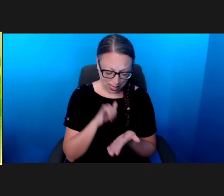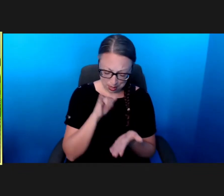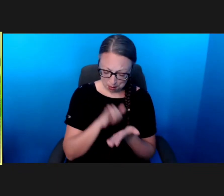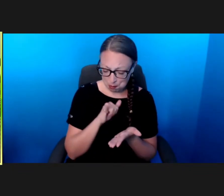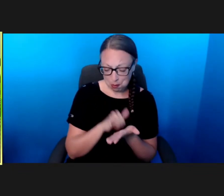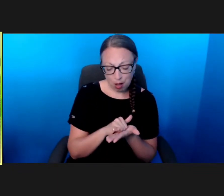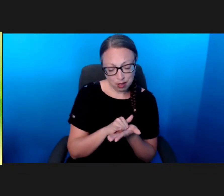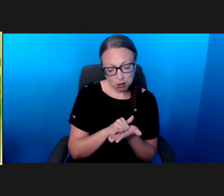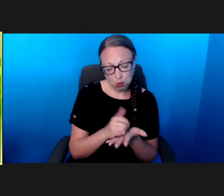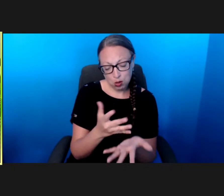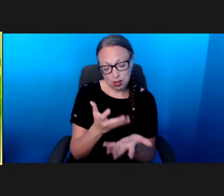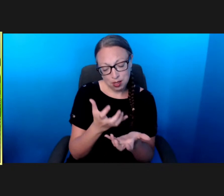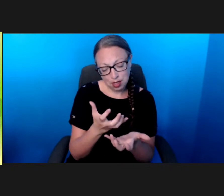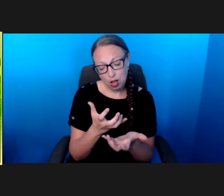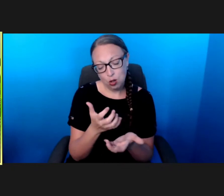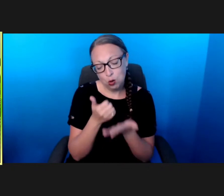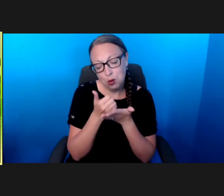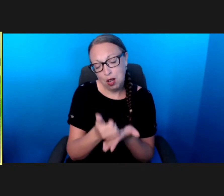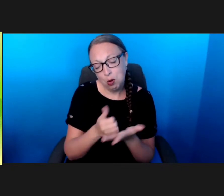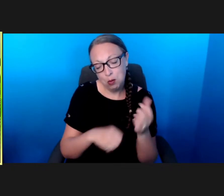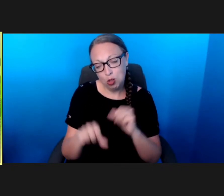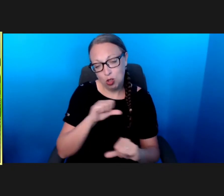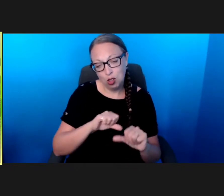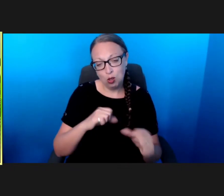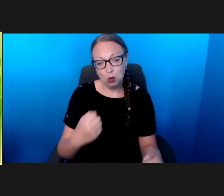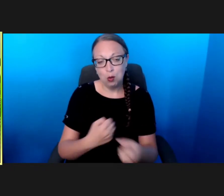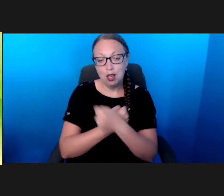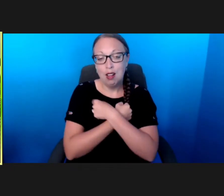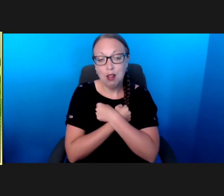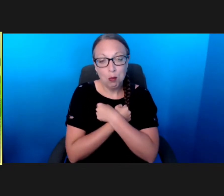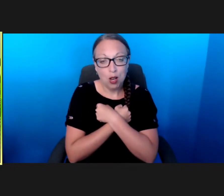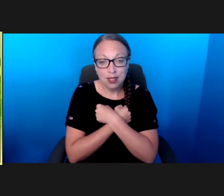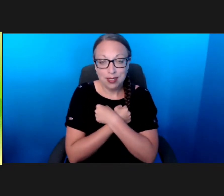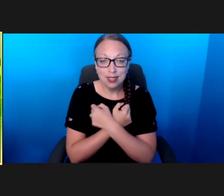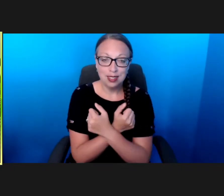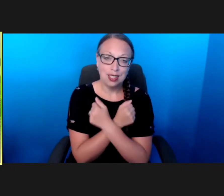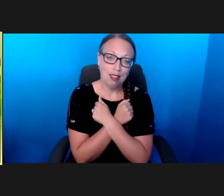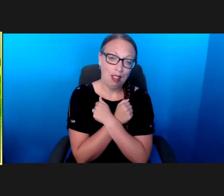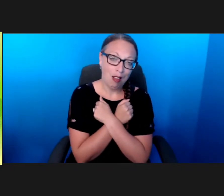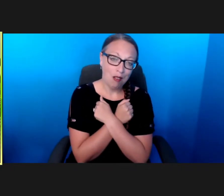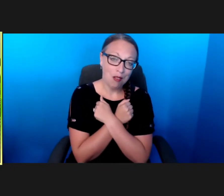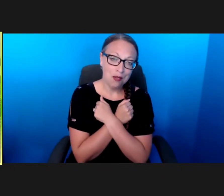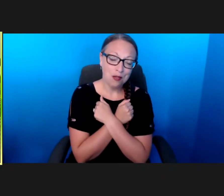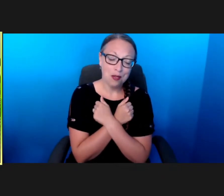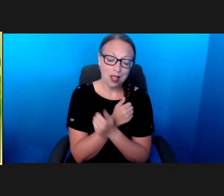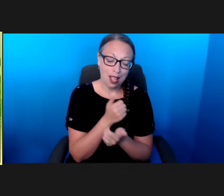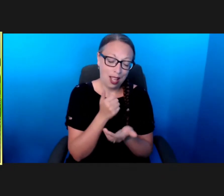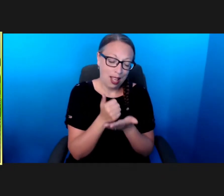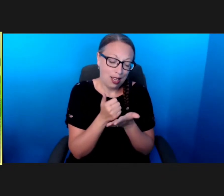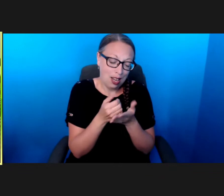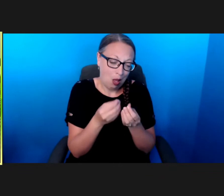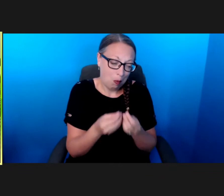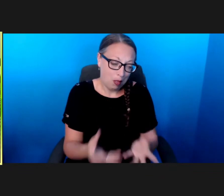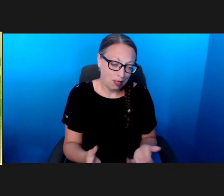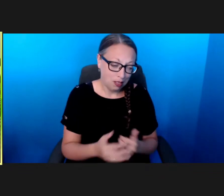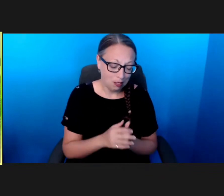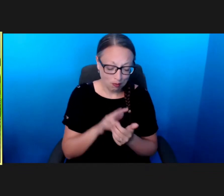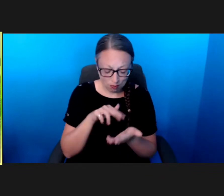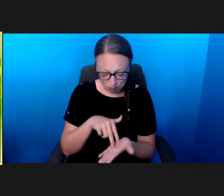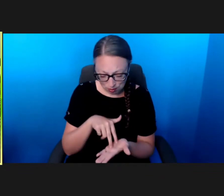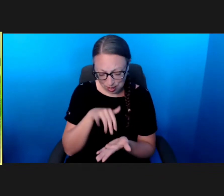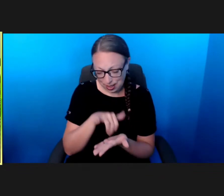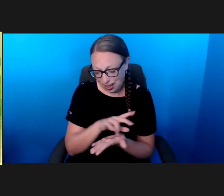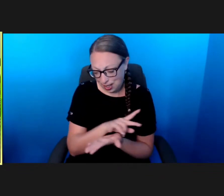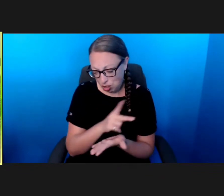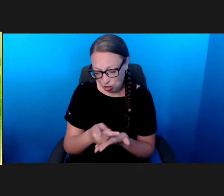ease each other's grief. We embraced in love and helplessness. Standing in that modest kitchen, I sensed the